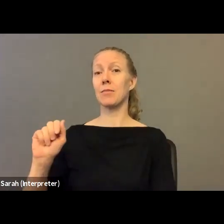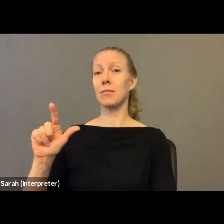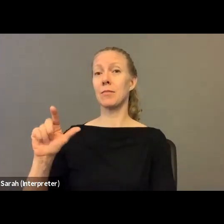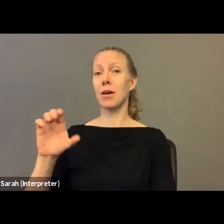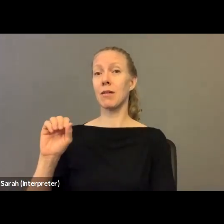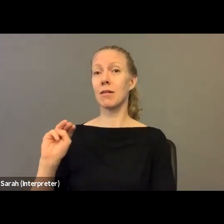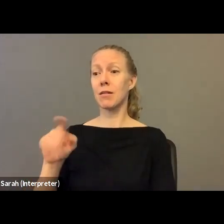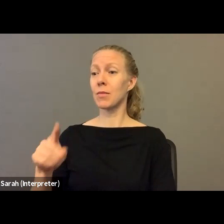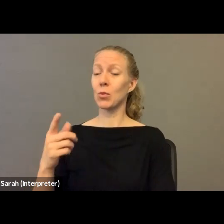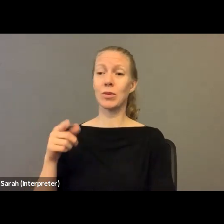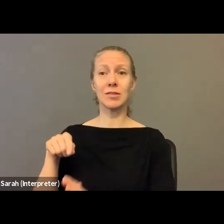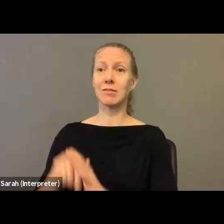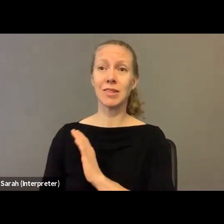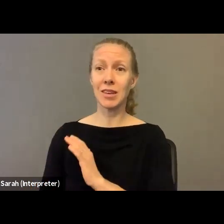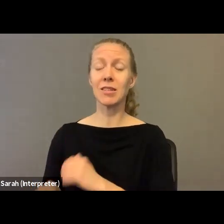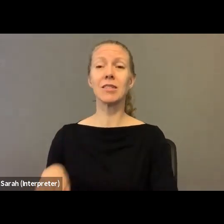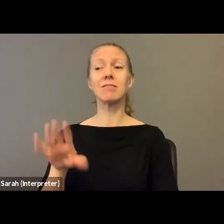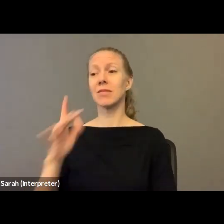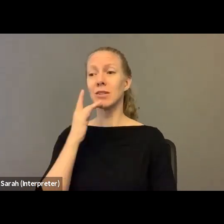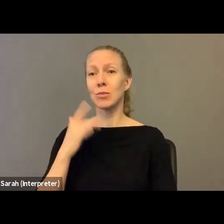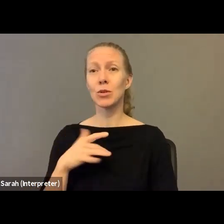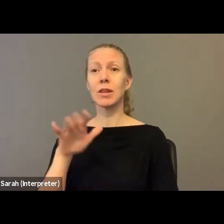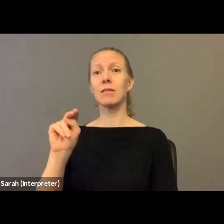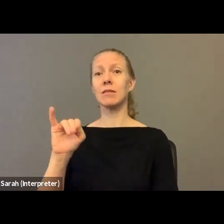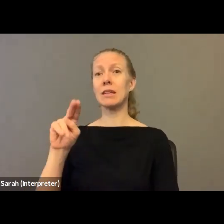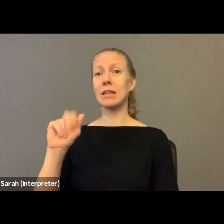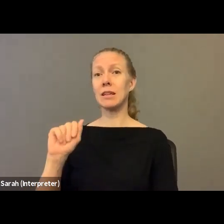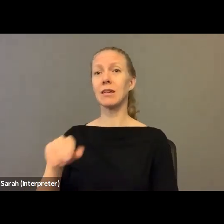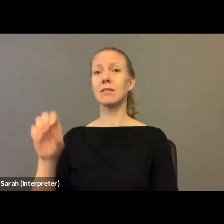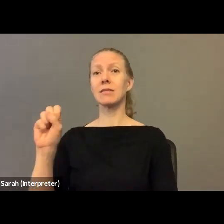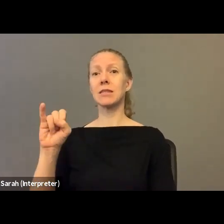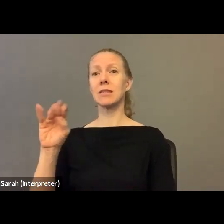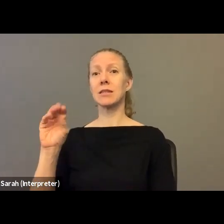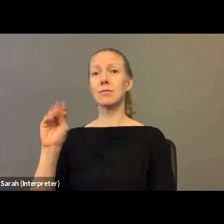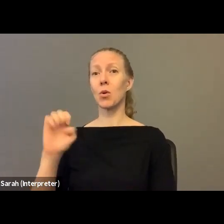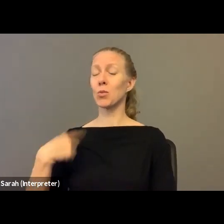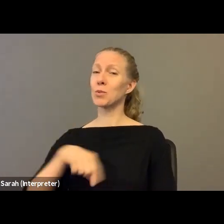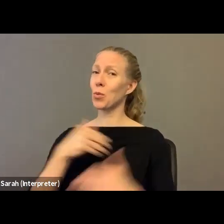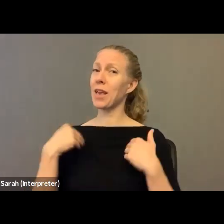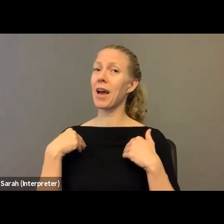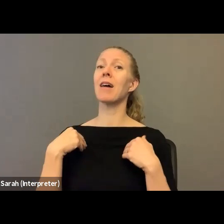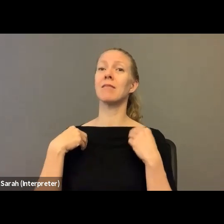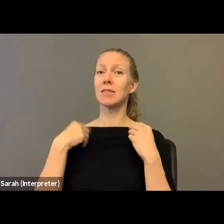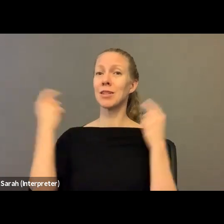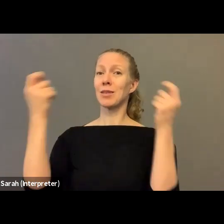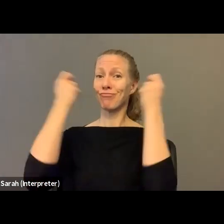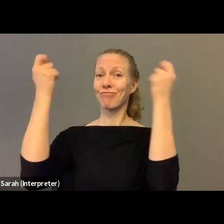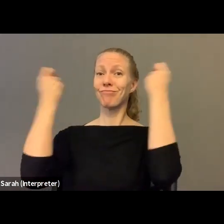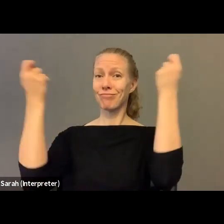of Nina Simone, right? So we've got some songs to sing. I want to